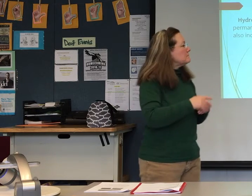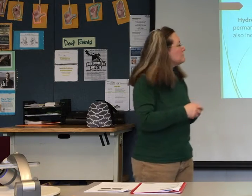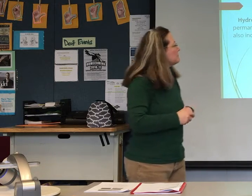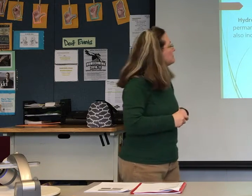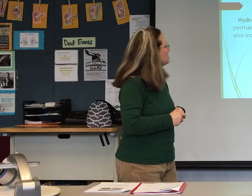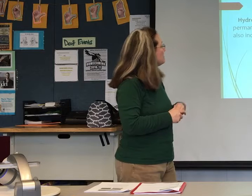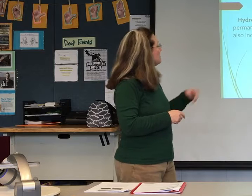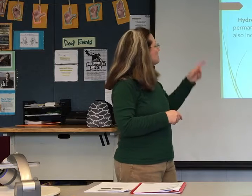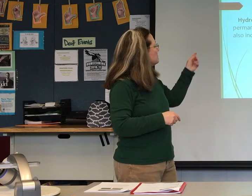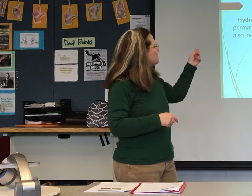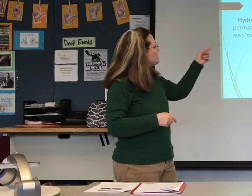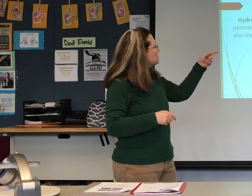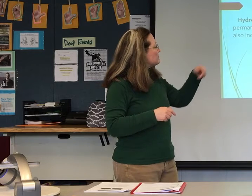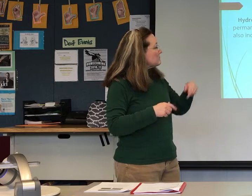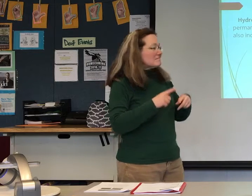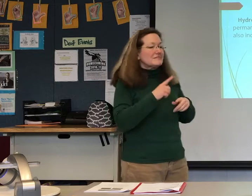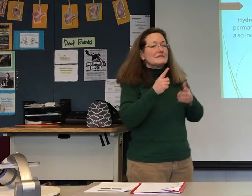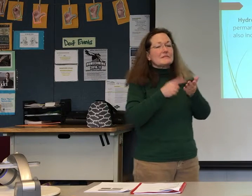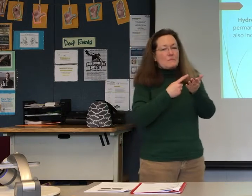Sometimes wetlands can be man-made.